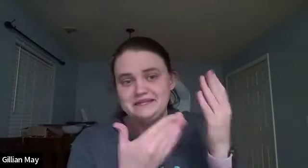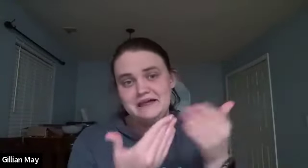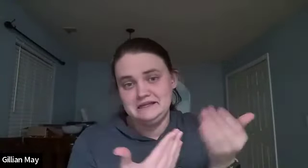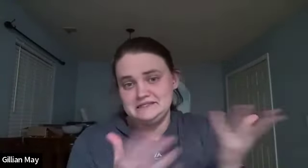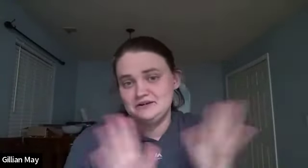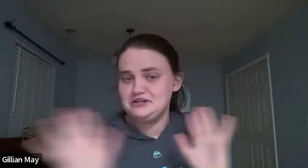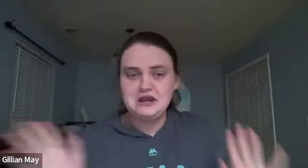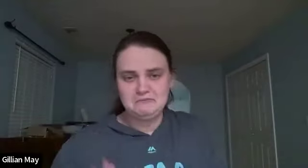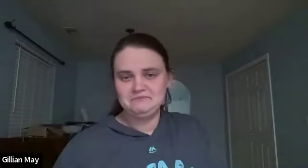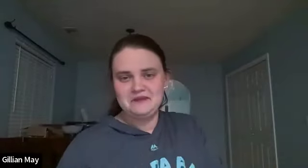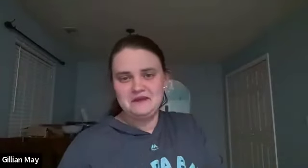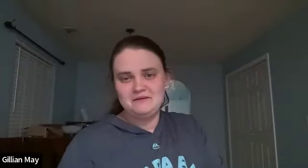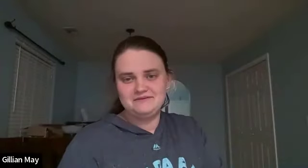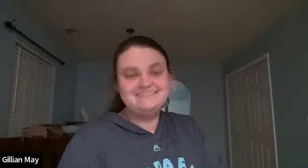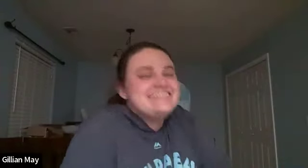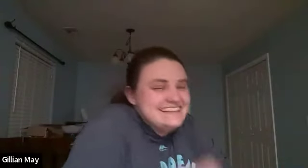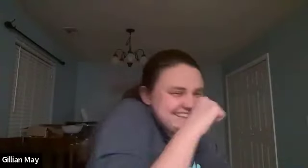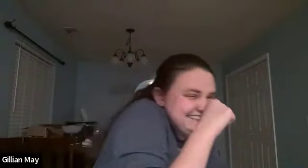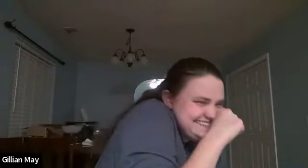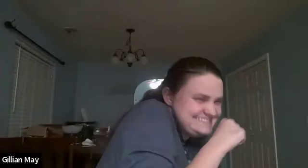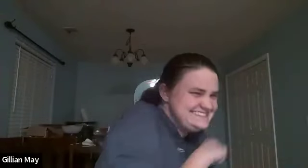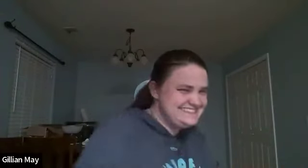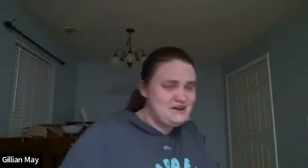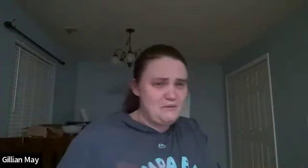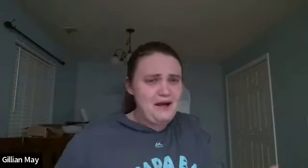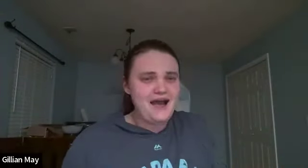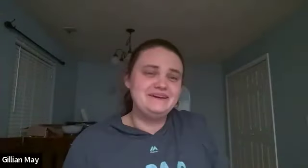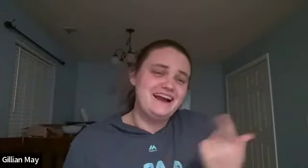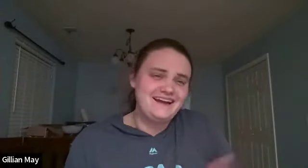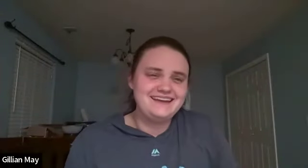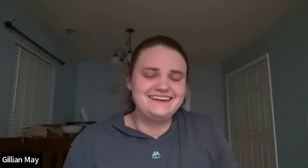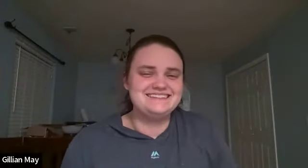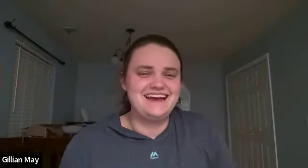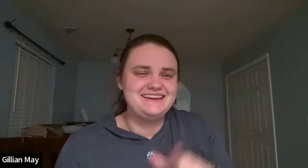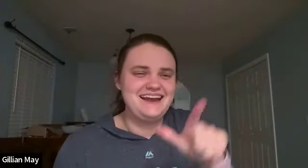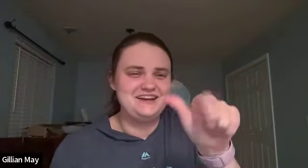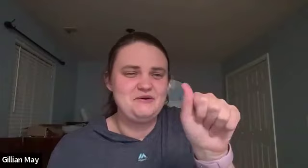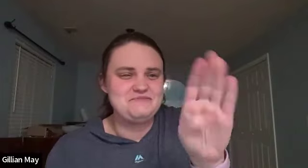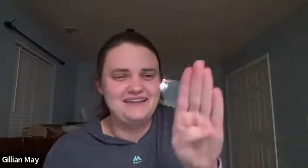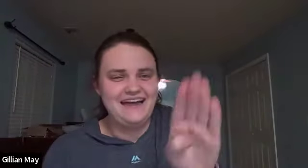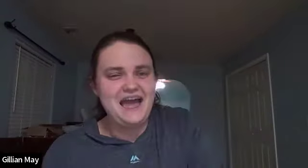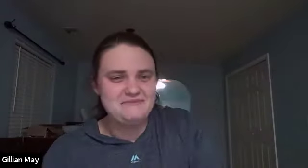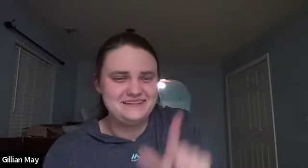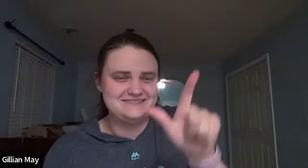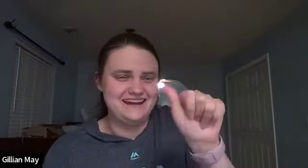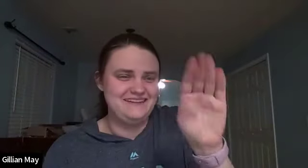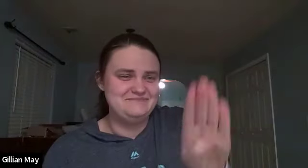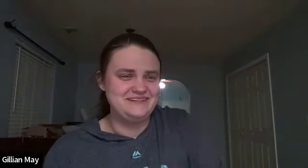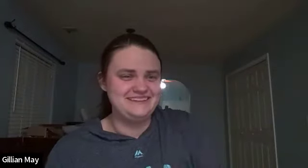lot easier. Gillian. Well, I mean, I guess I kind of go with my lab because I mean, LAB, that's